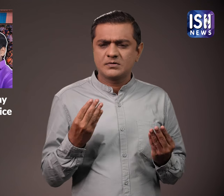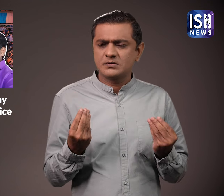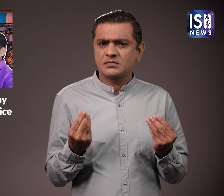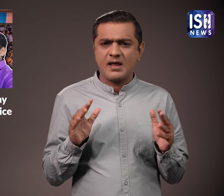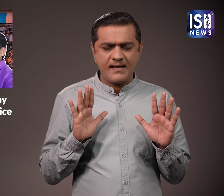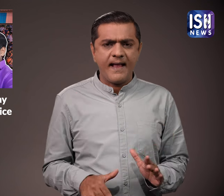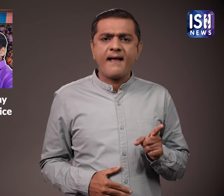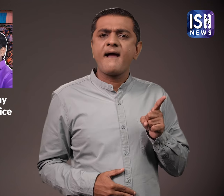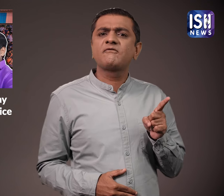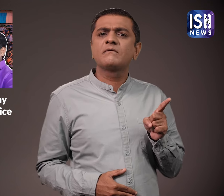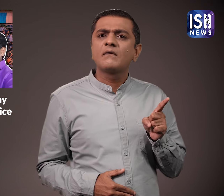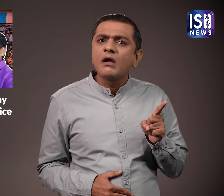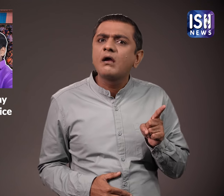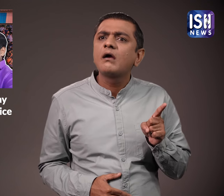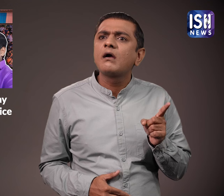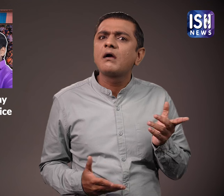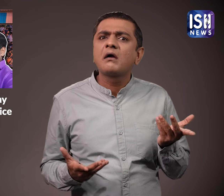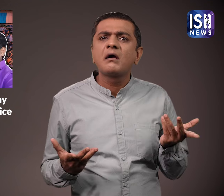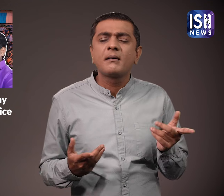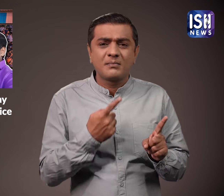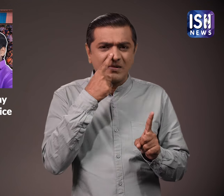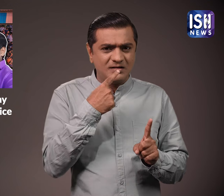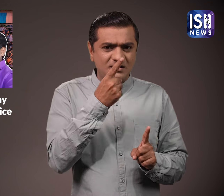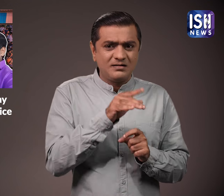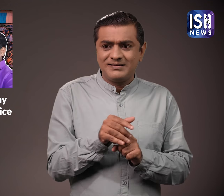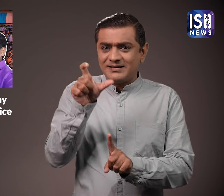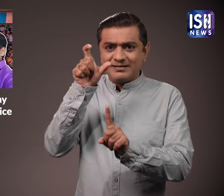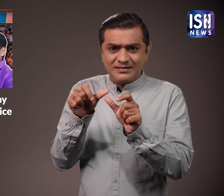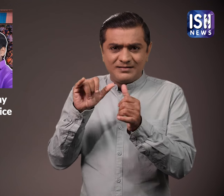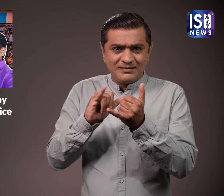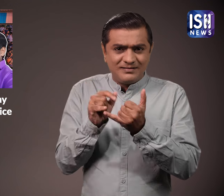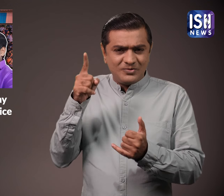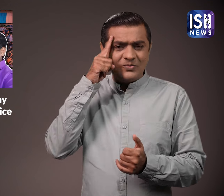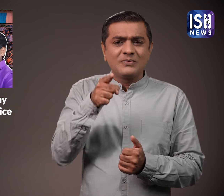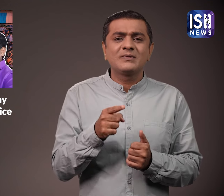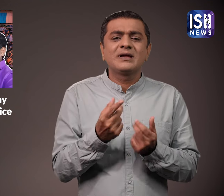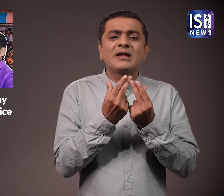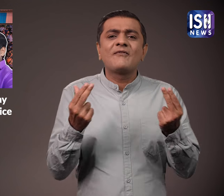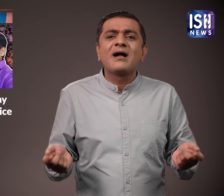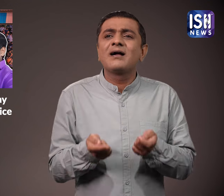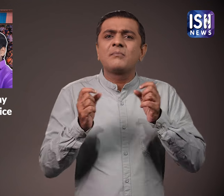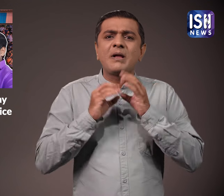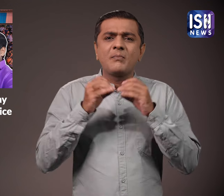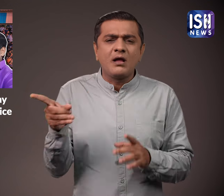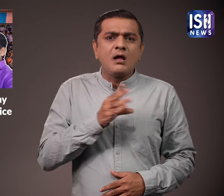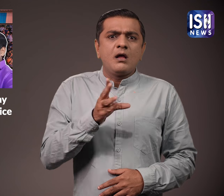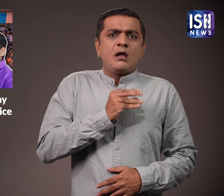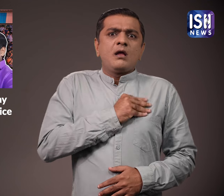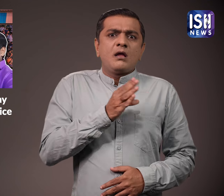suspected foul play. She said that Akshay feared Diwali crackers. Then how can he fire a gun?